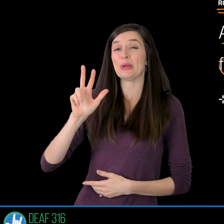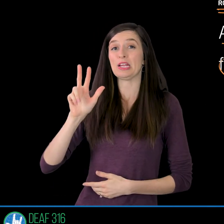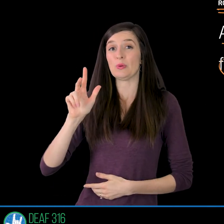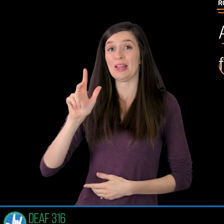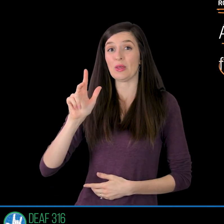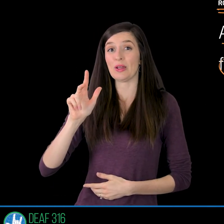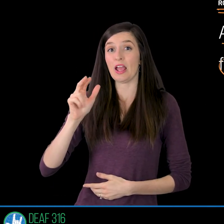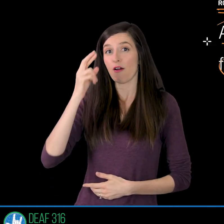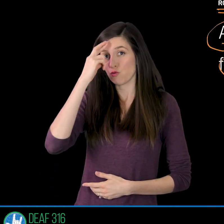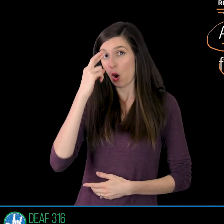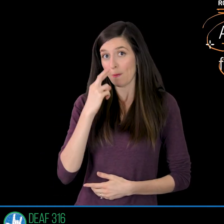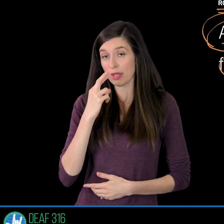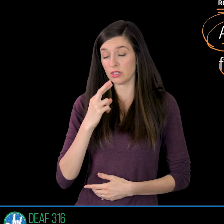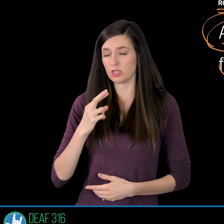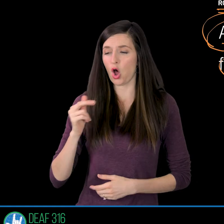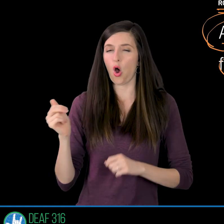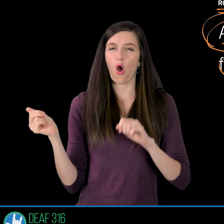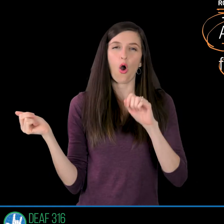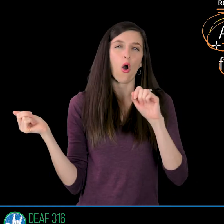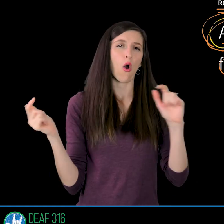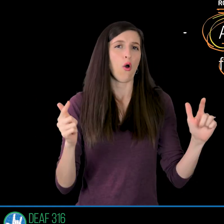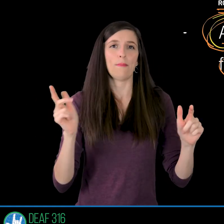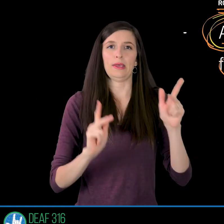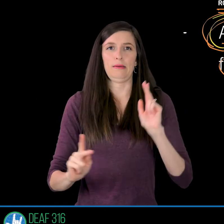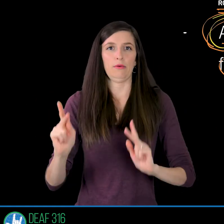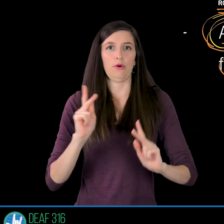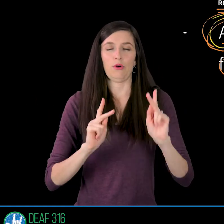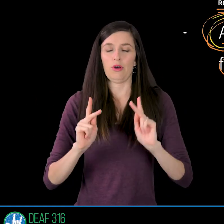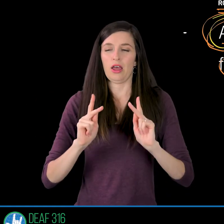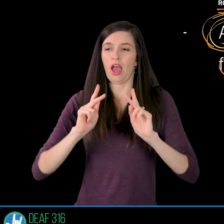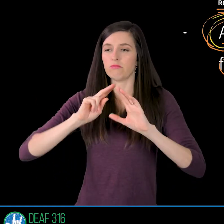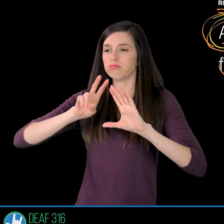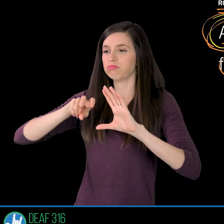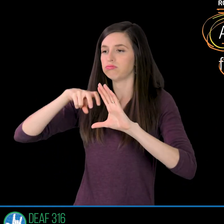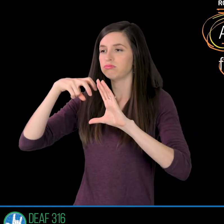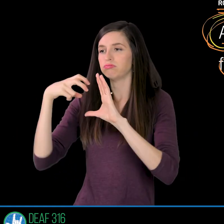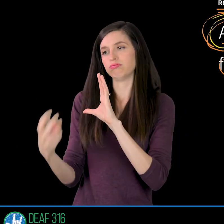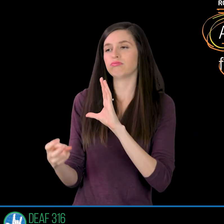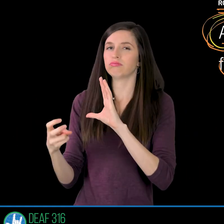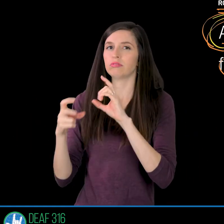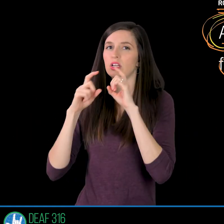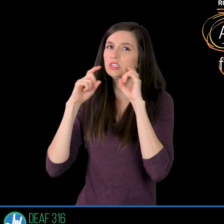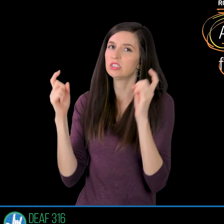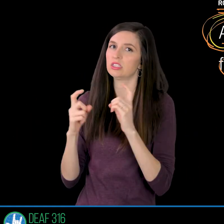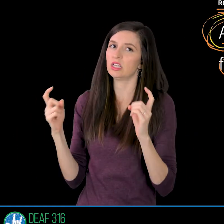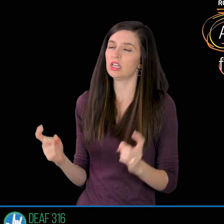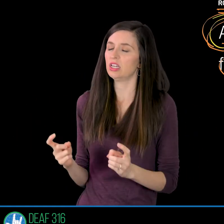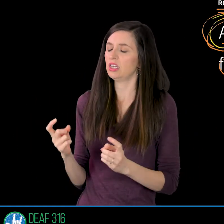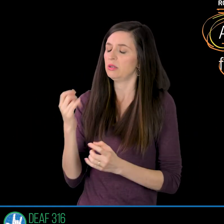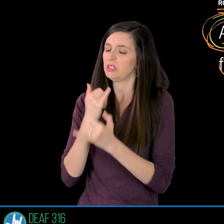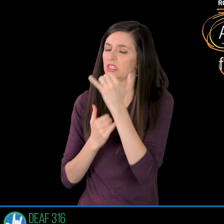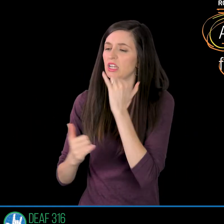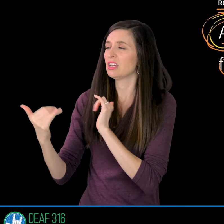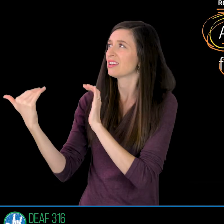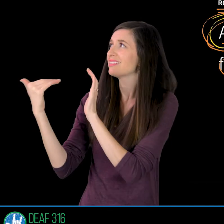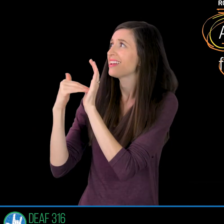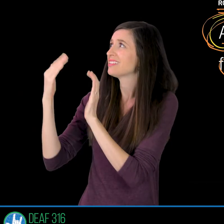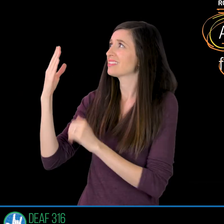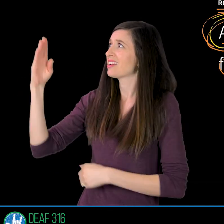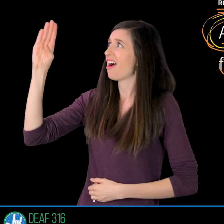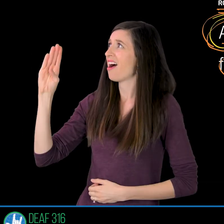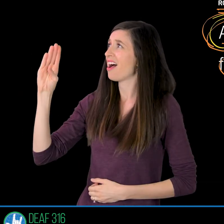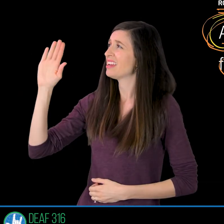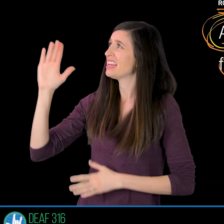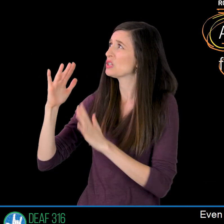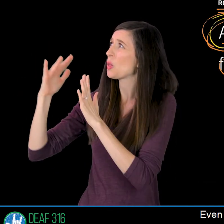to 3:23, all of us have sinned and committed that kind of falling